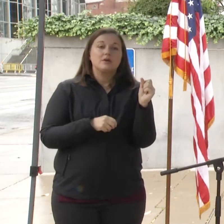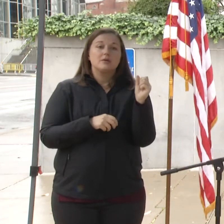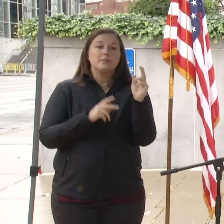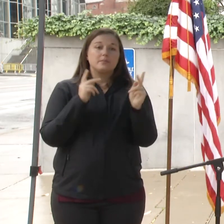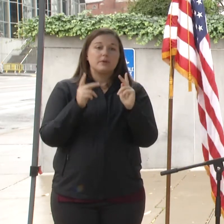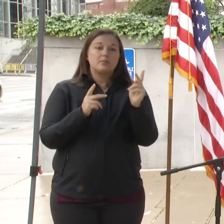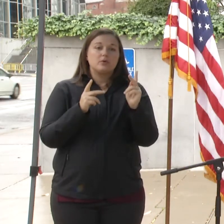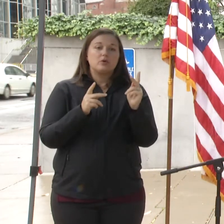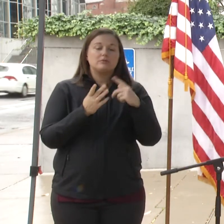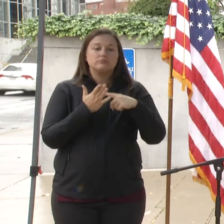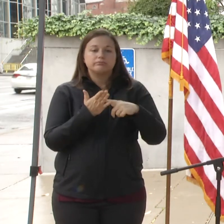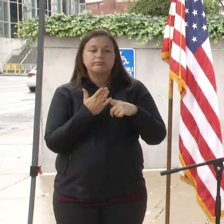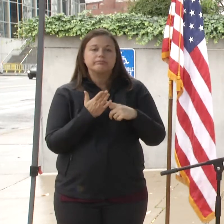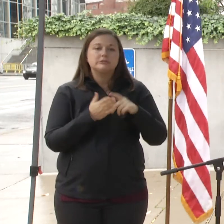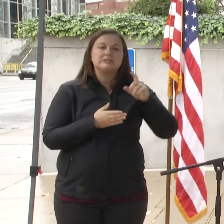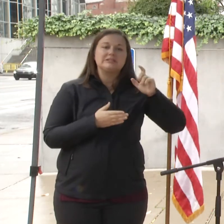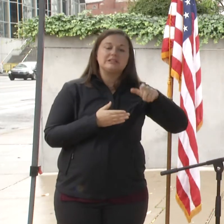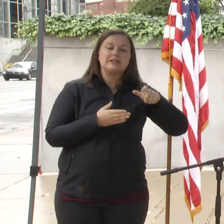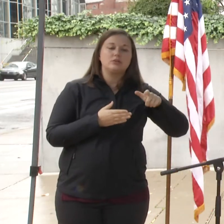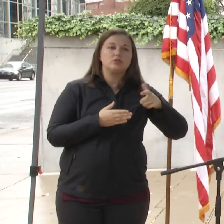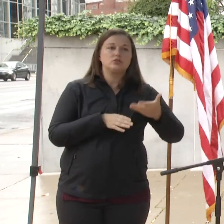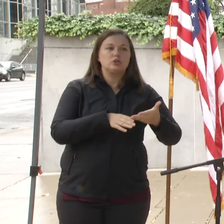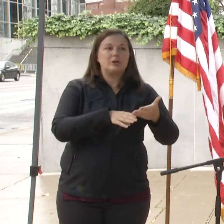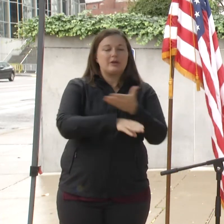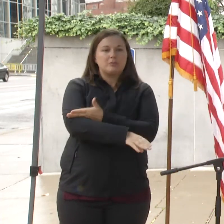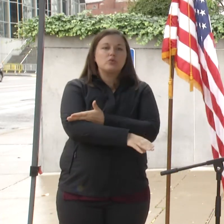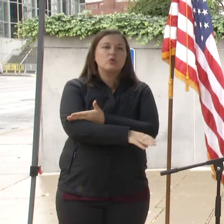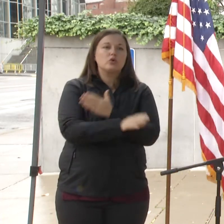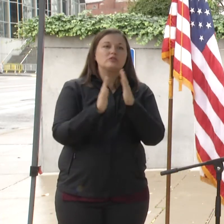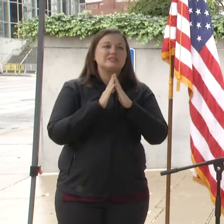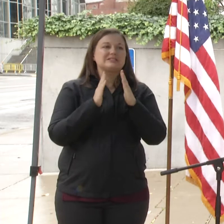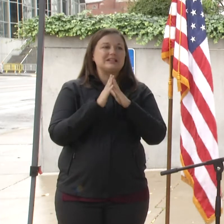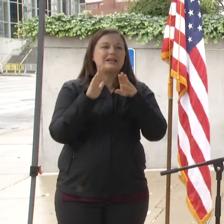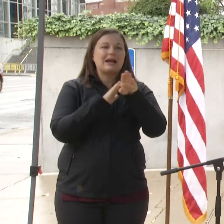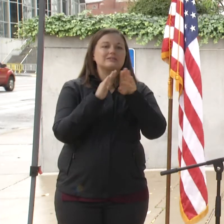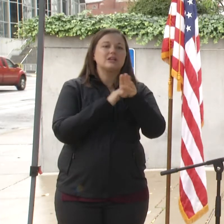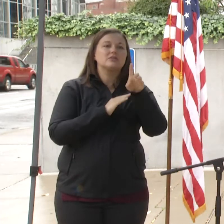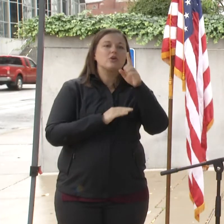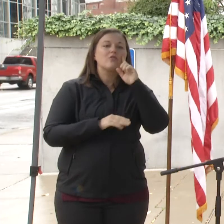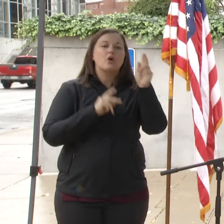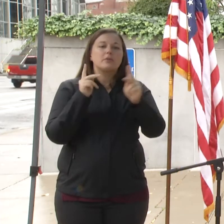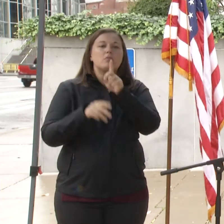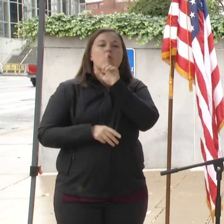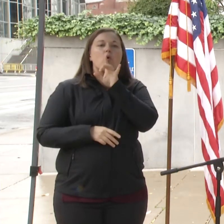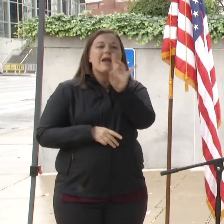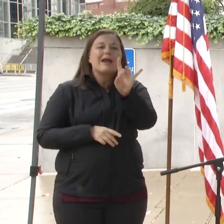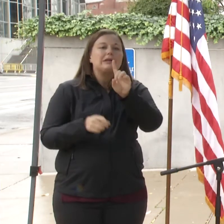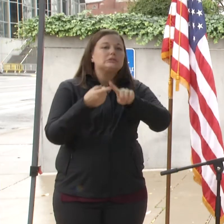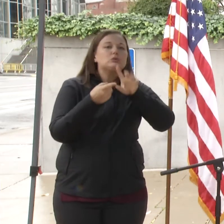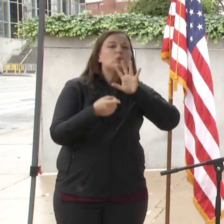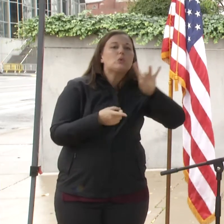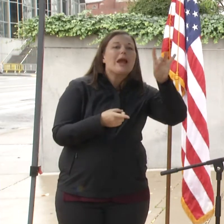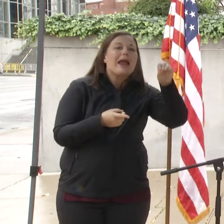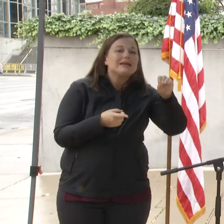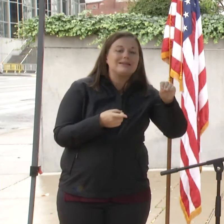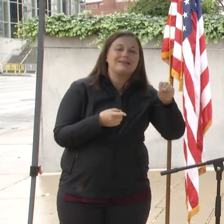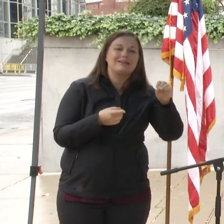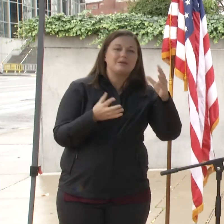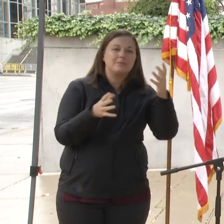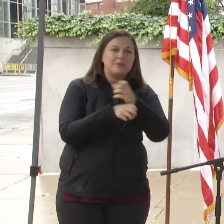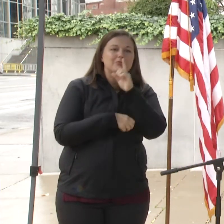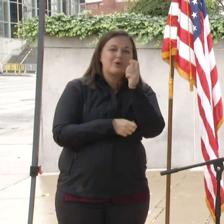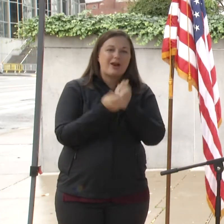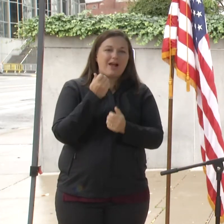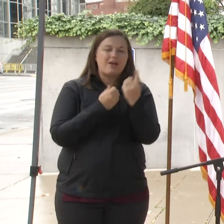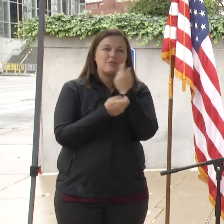cities and specifically our streets for 8-year-olds and 80-year-olds, and this is a great next step in having a protected loop through the Central Business